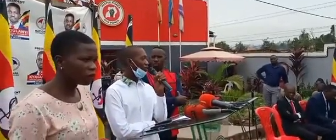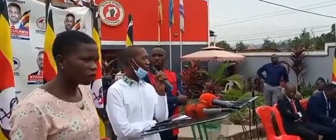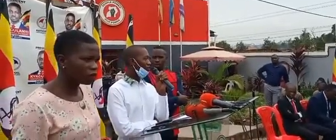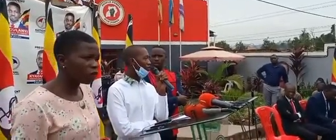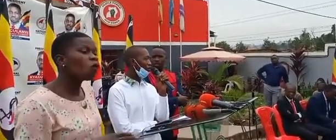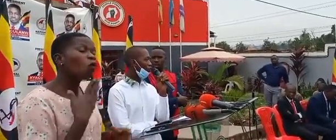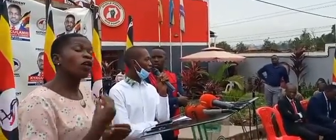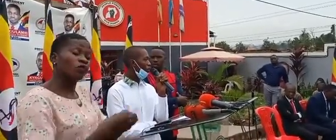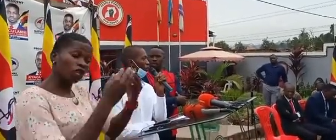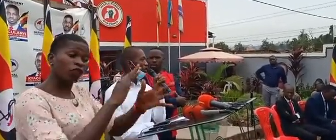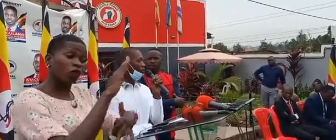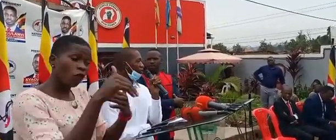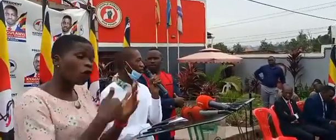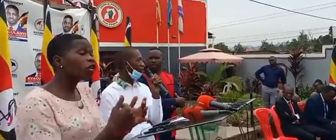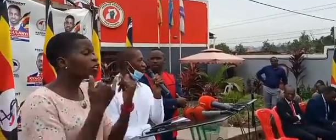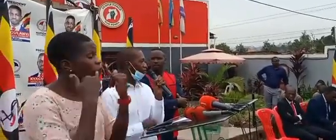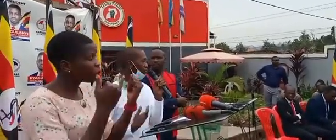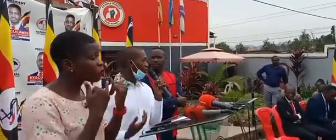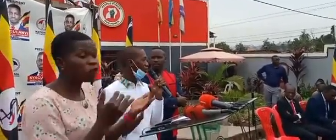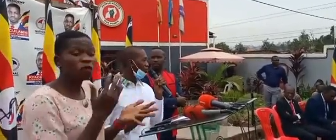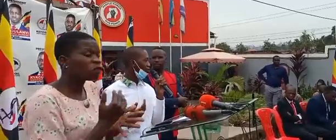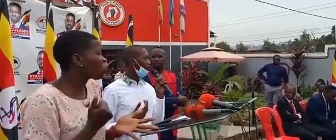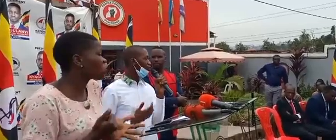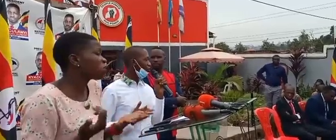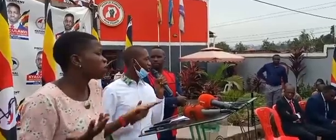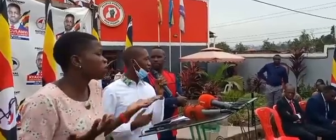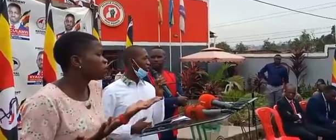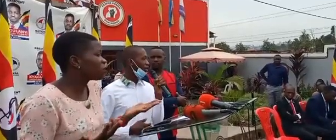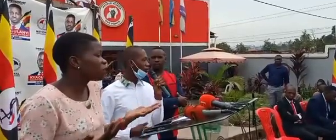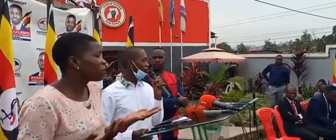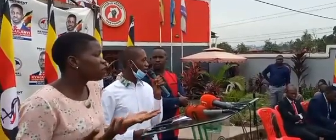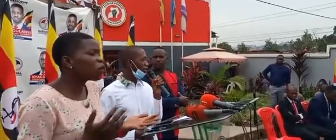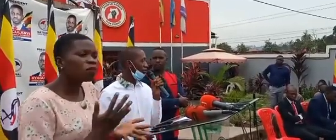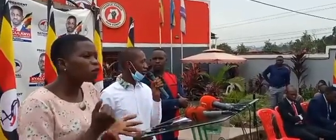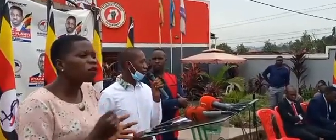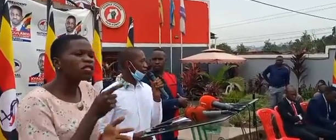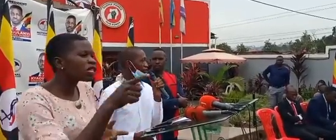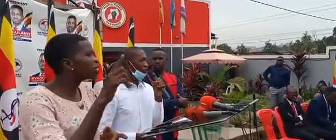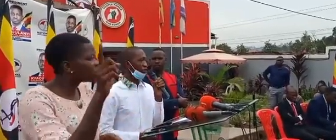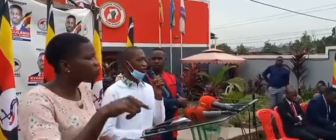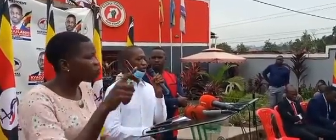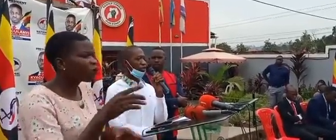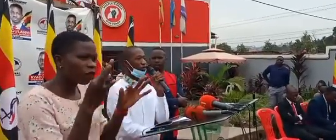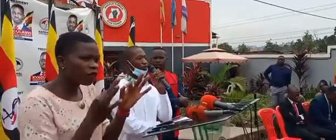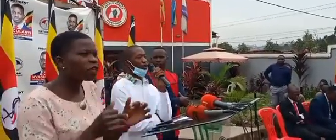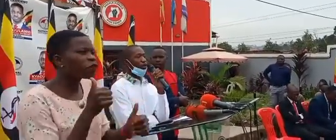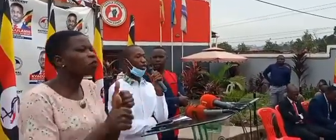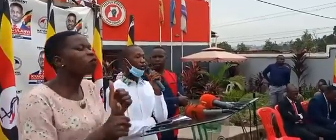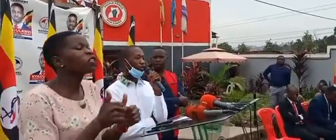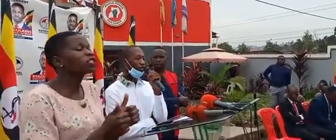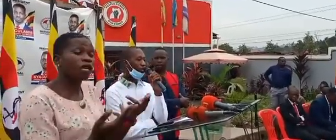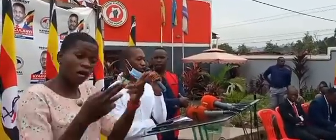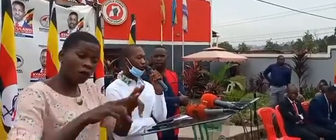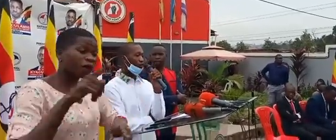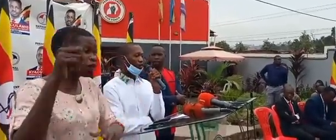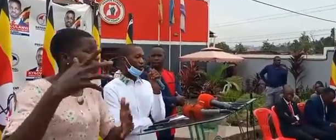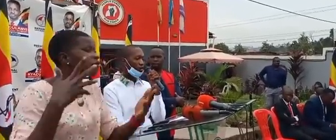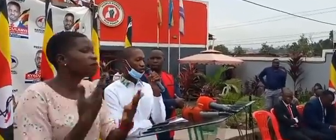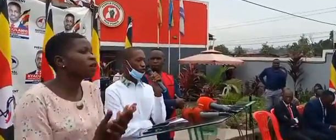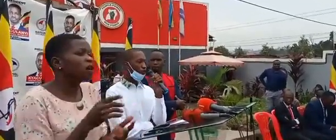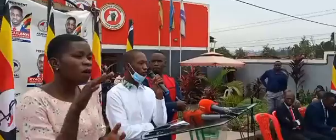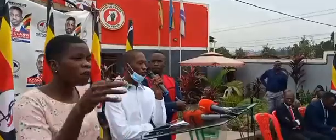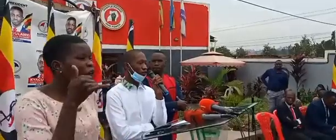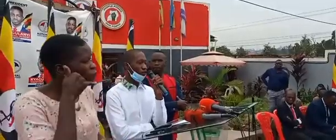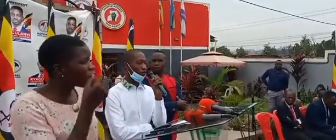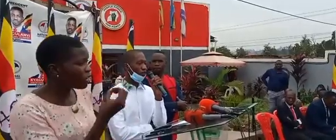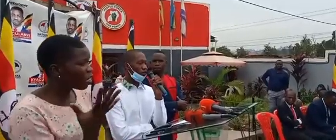njagala mba edita ebizizina eno kubanga byonna bwe butali bwenkanya okugenda mu maaso ennamba eri emu